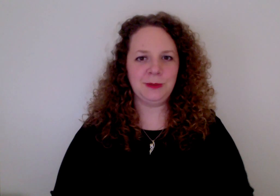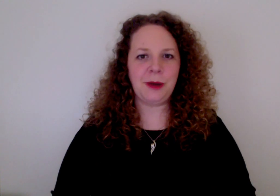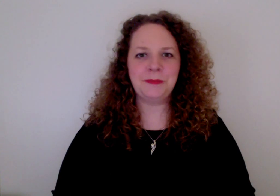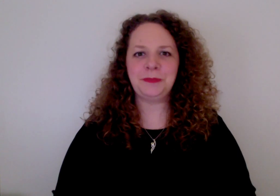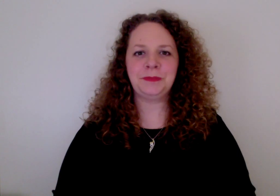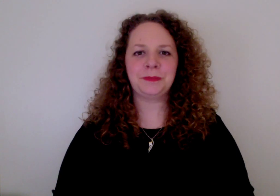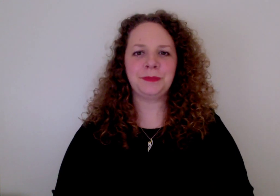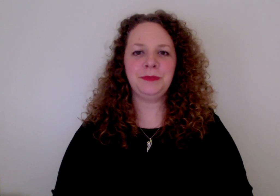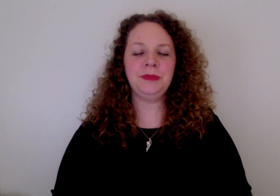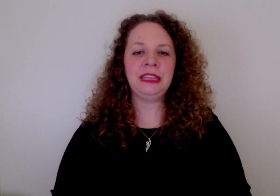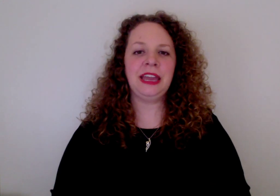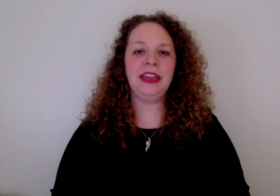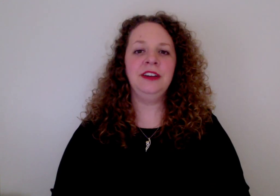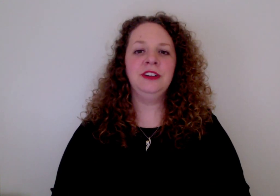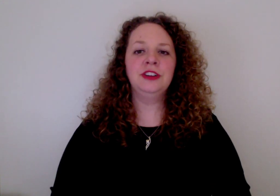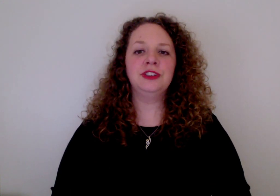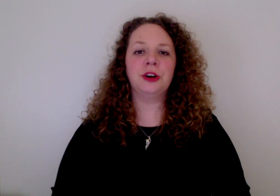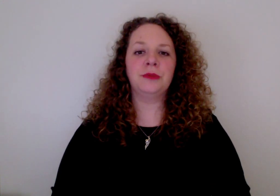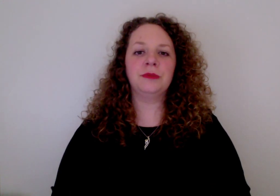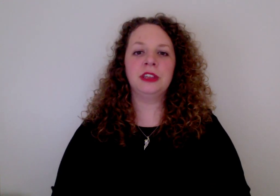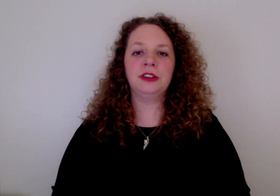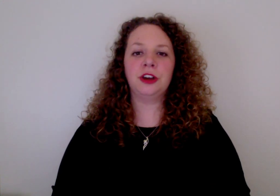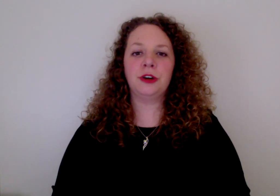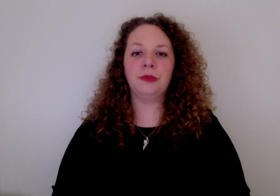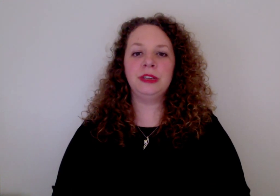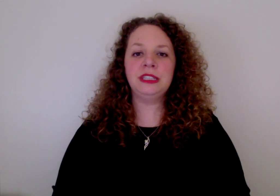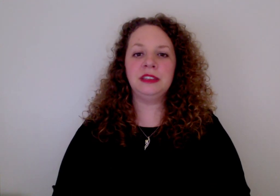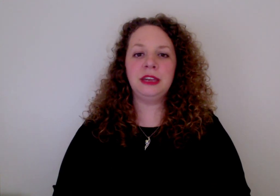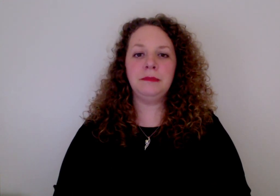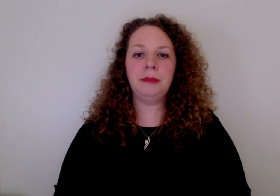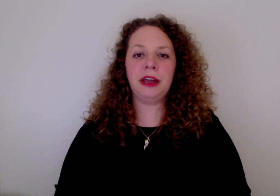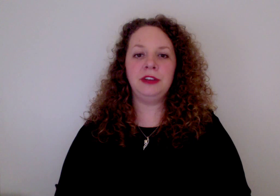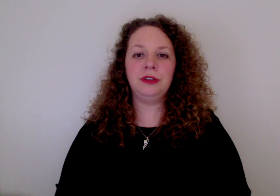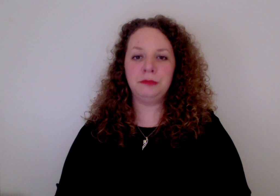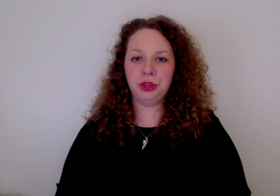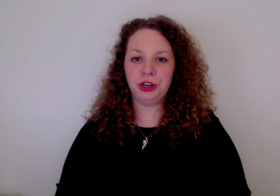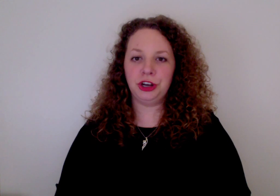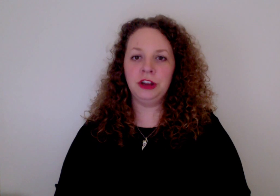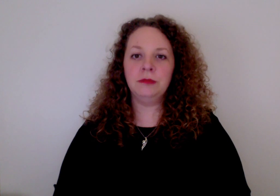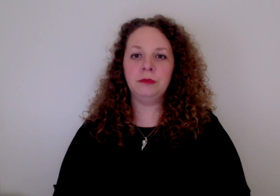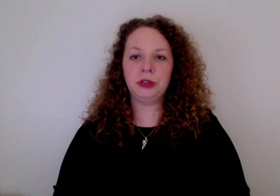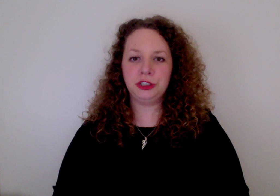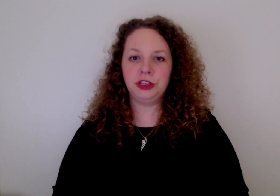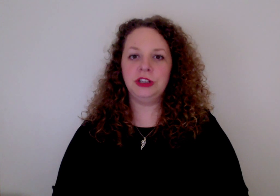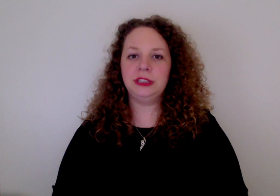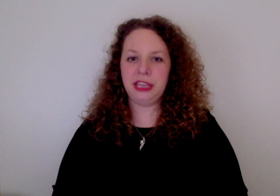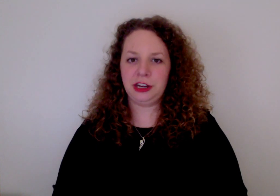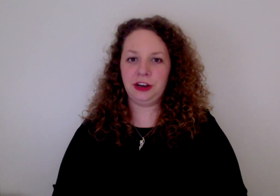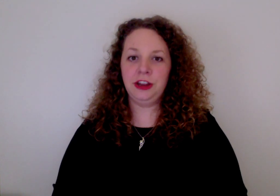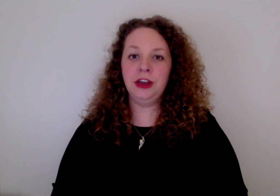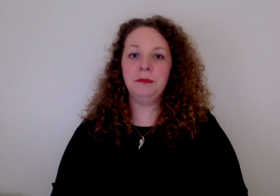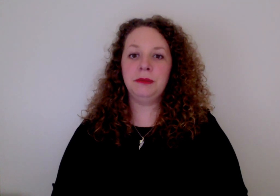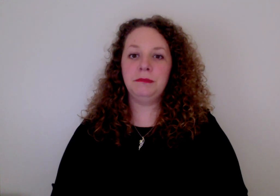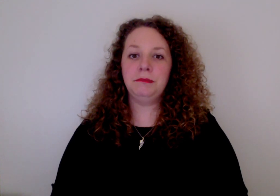well. Okay, so it'll go recently, buy a new computer, printer, scanner. But